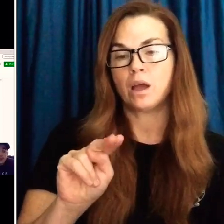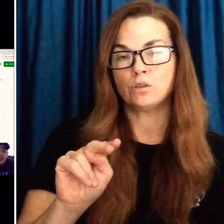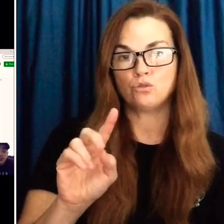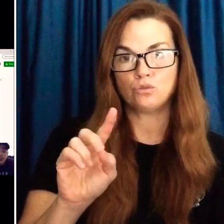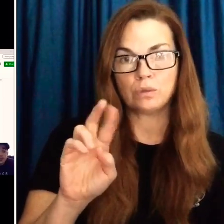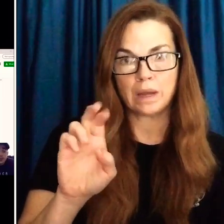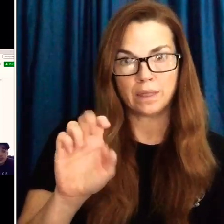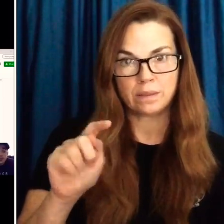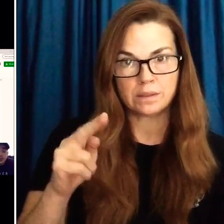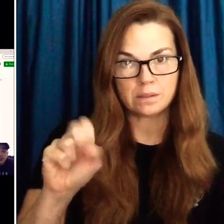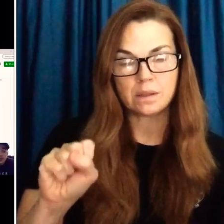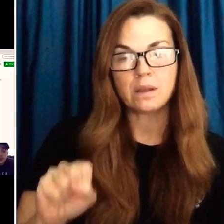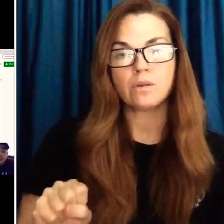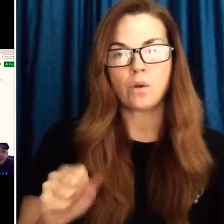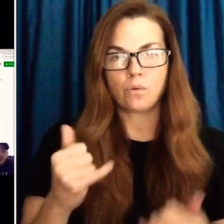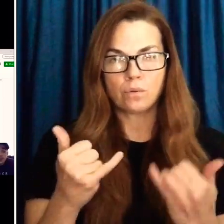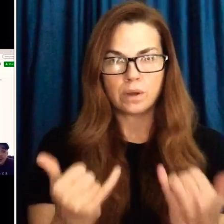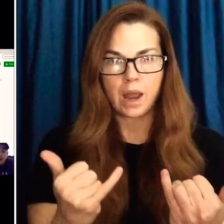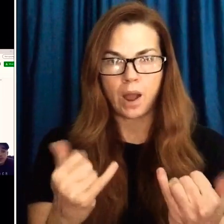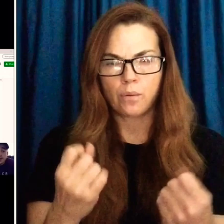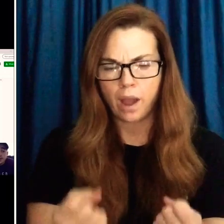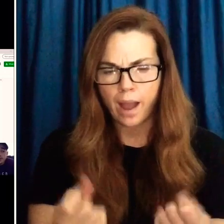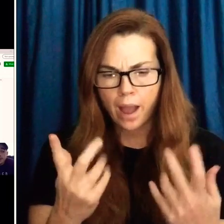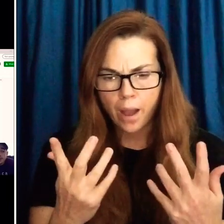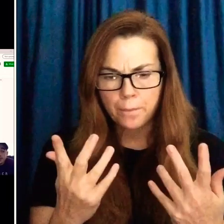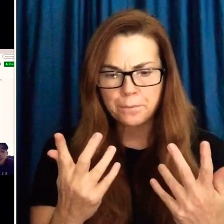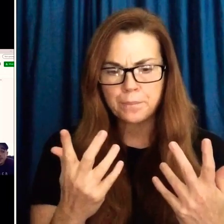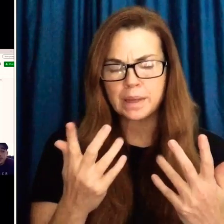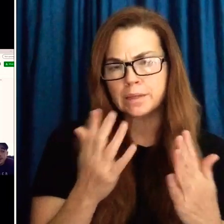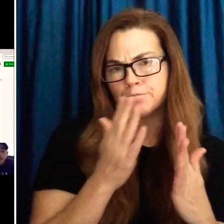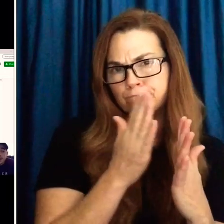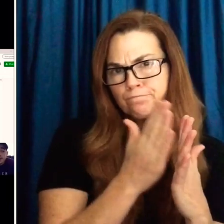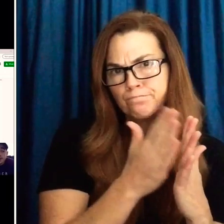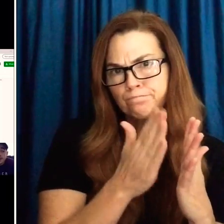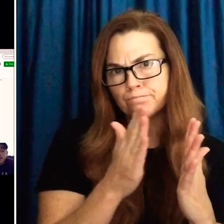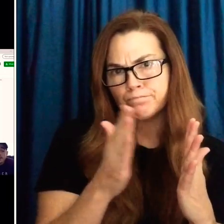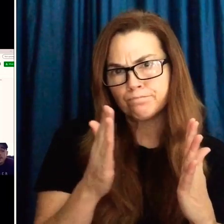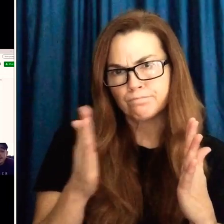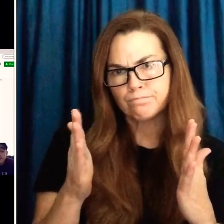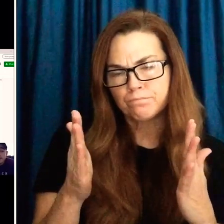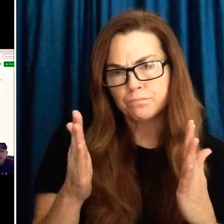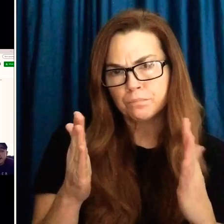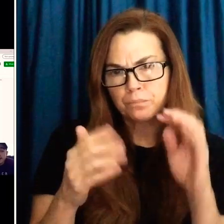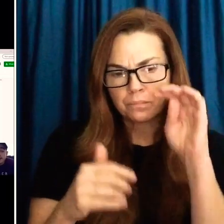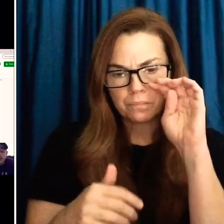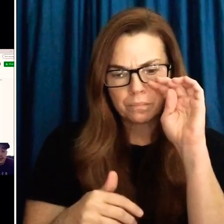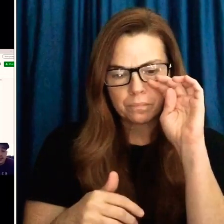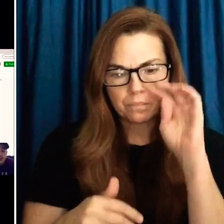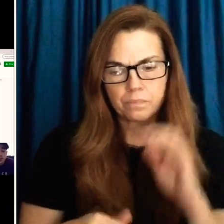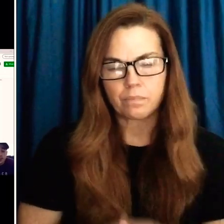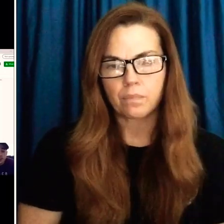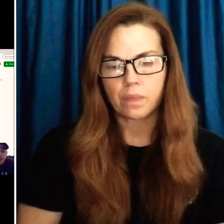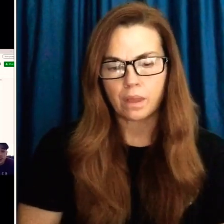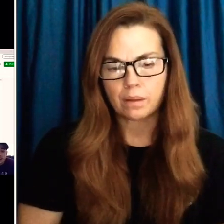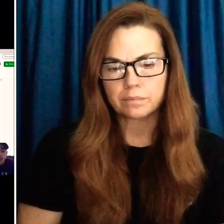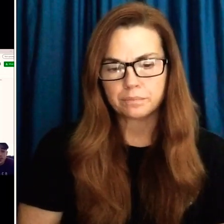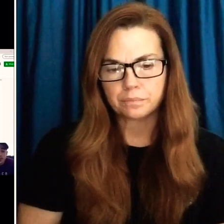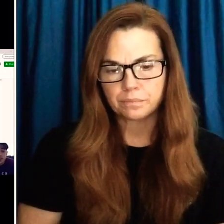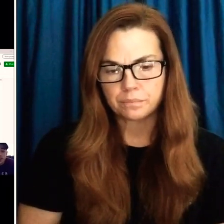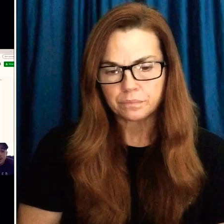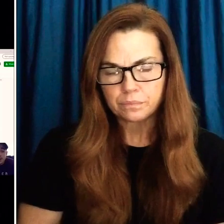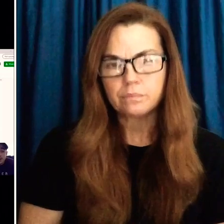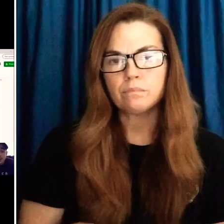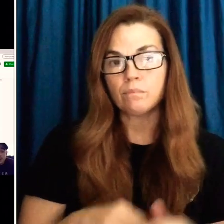have 1, 2, 3, 4, 5, 6, 7, 8, 9, 10 10 squares that go